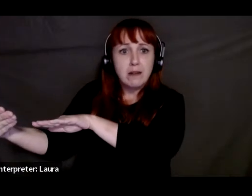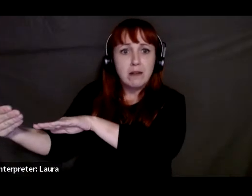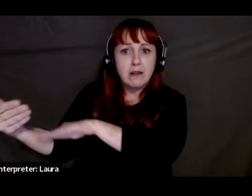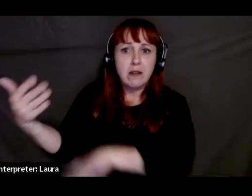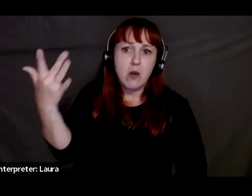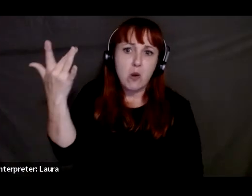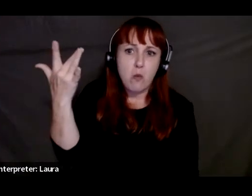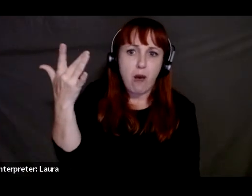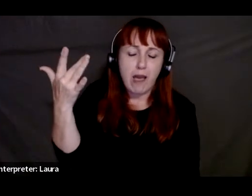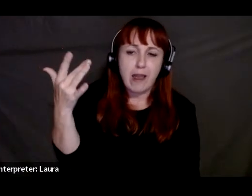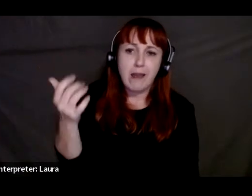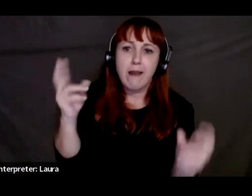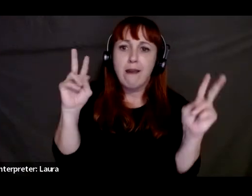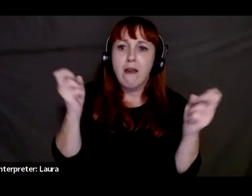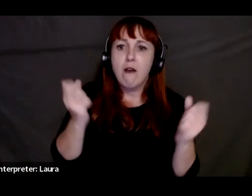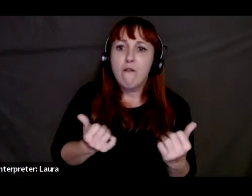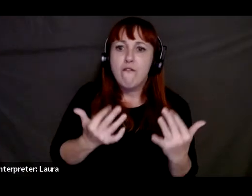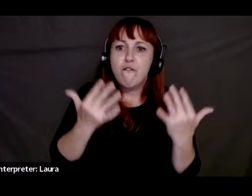by friendly murder.